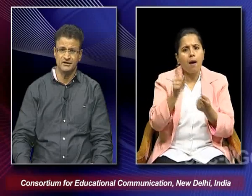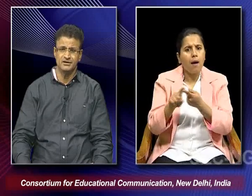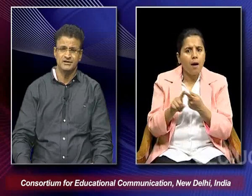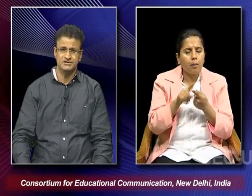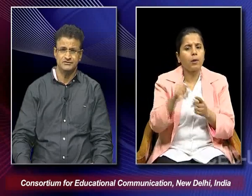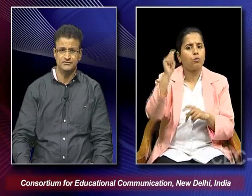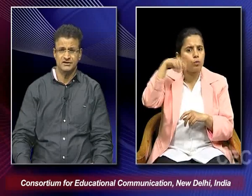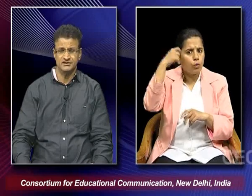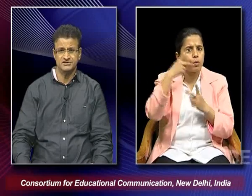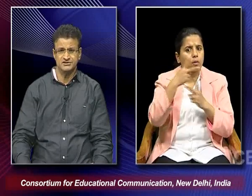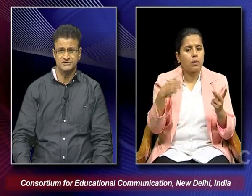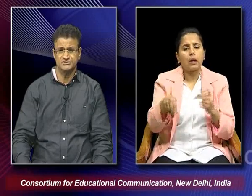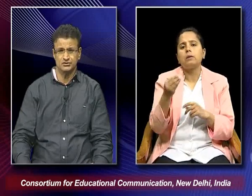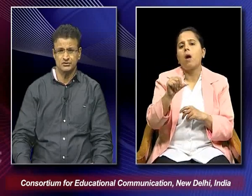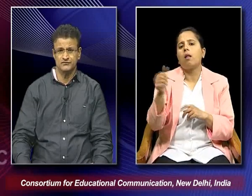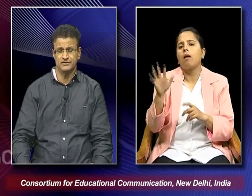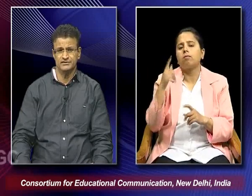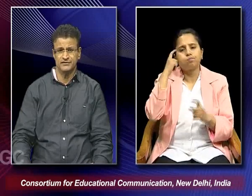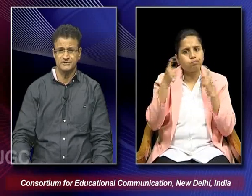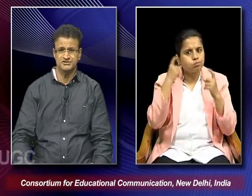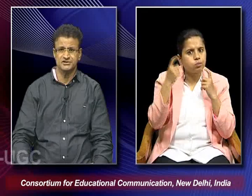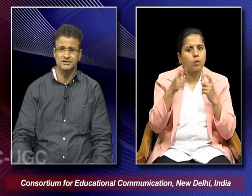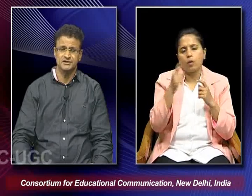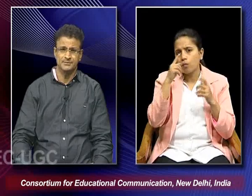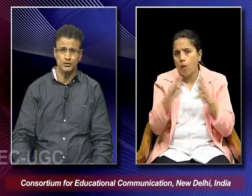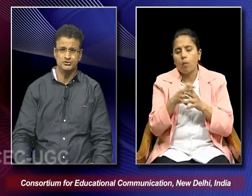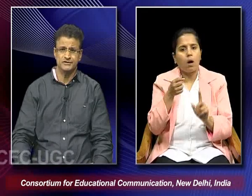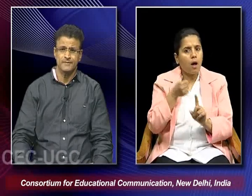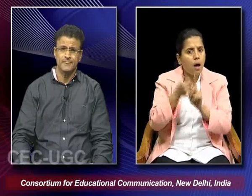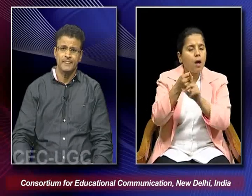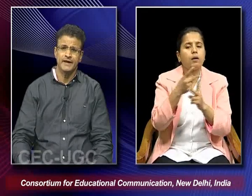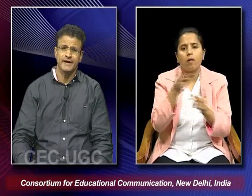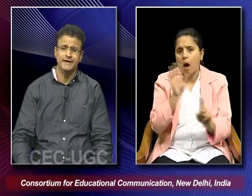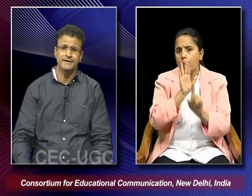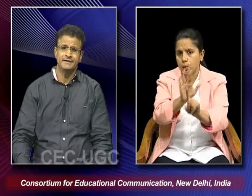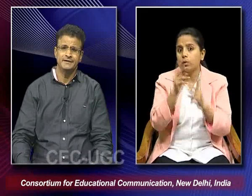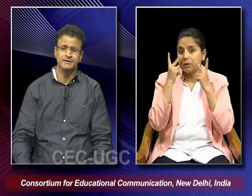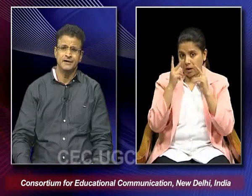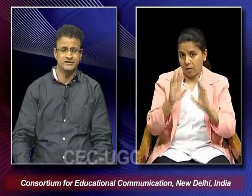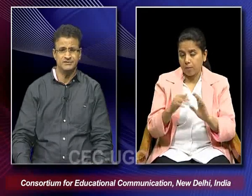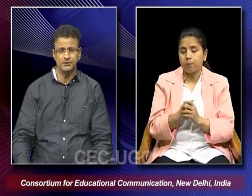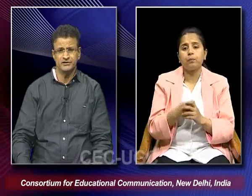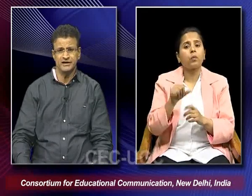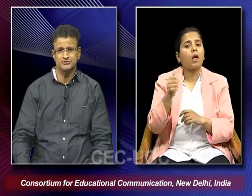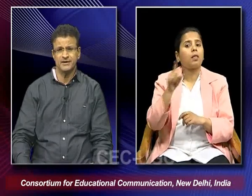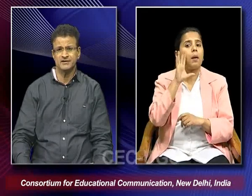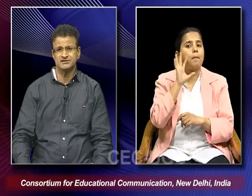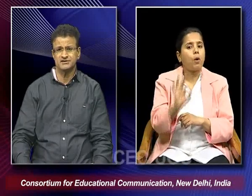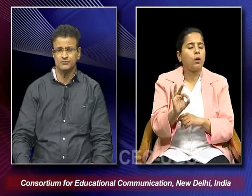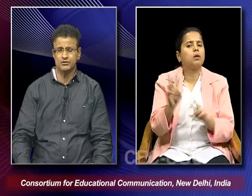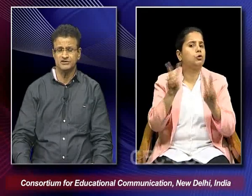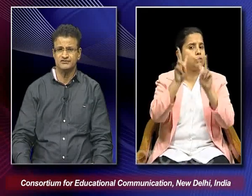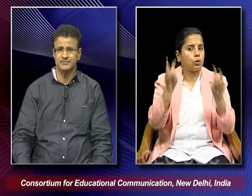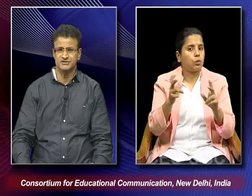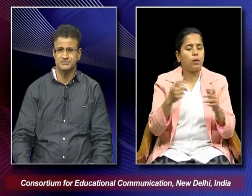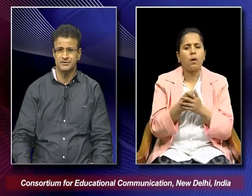cinema is one of the other concerns of the feminist approach. And another important aspect is that